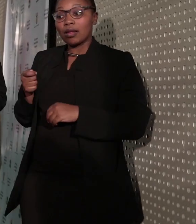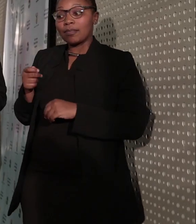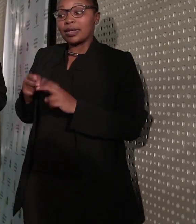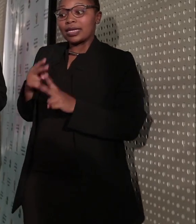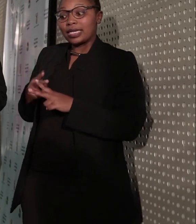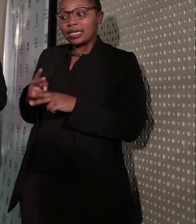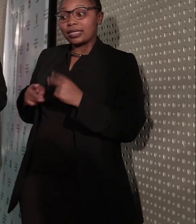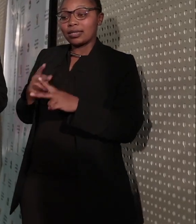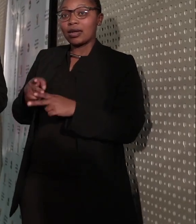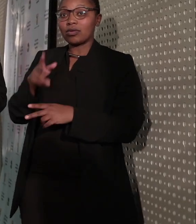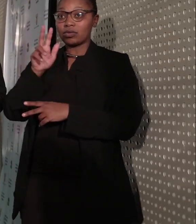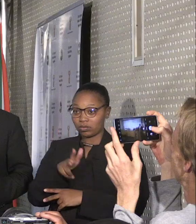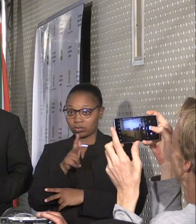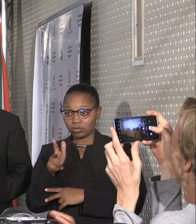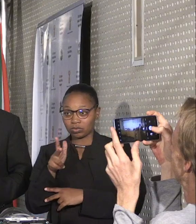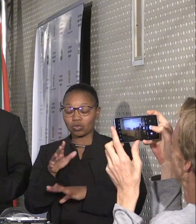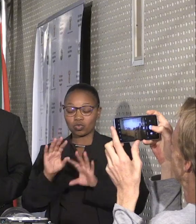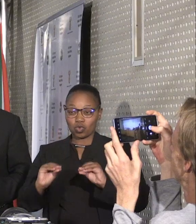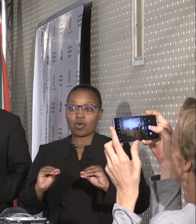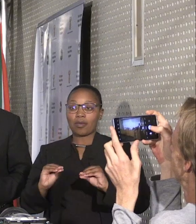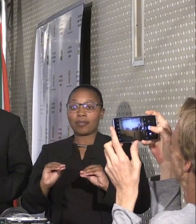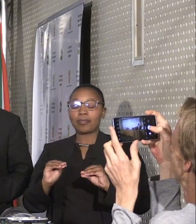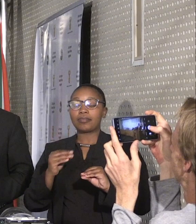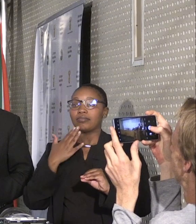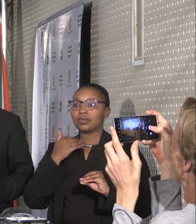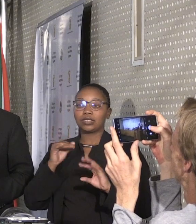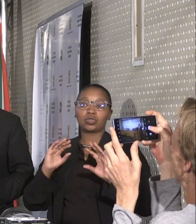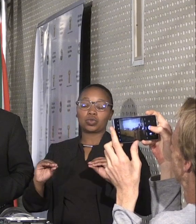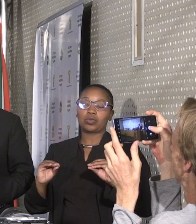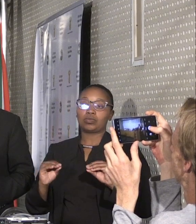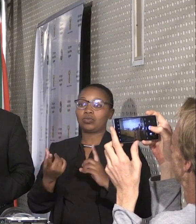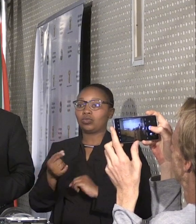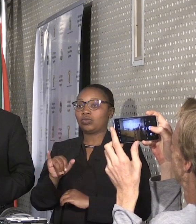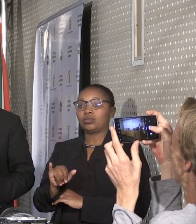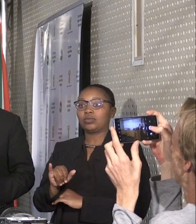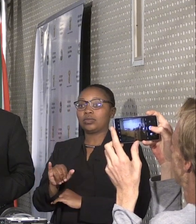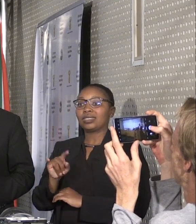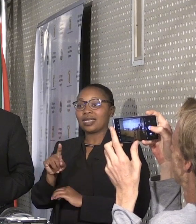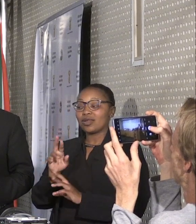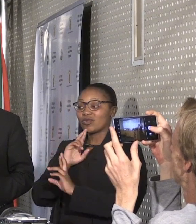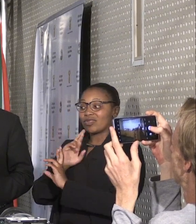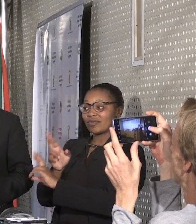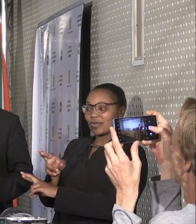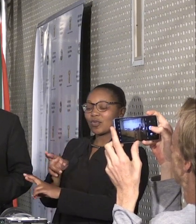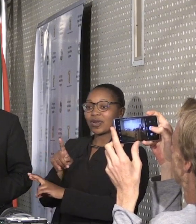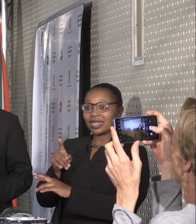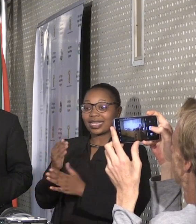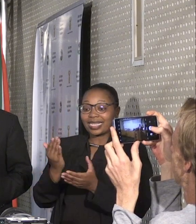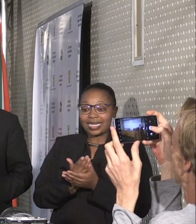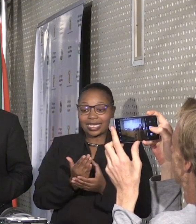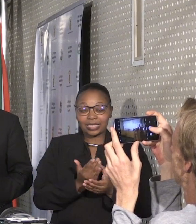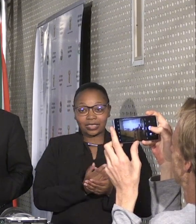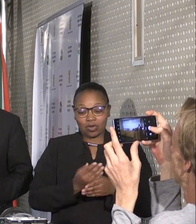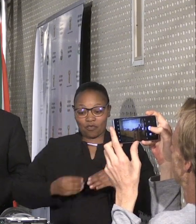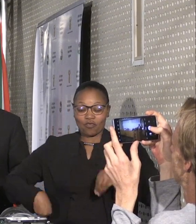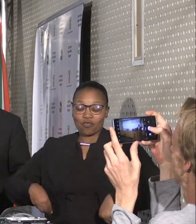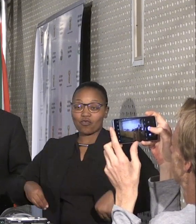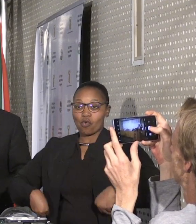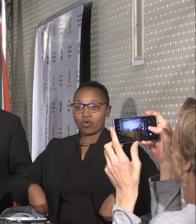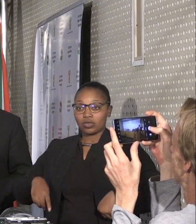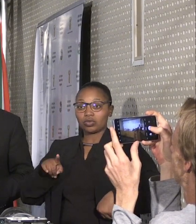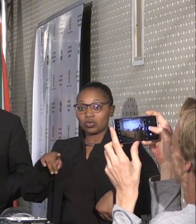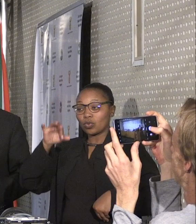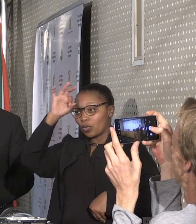to stop this, as well as be reporting attempted cases of fraud to law enforcement